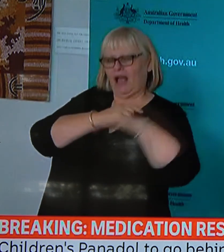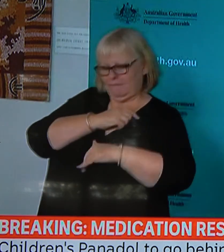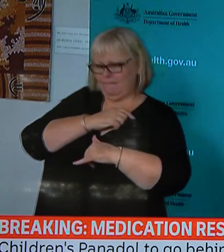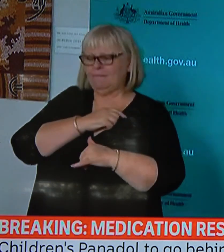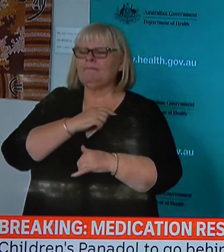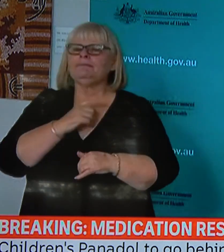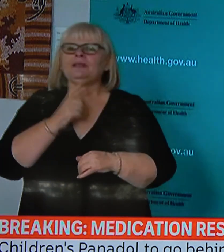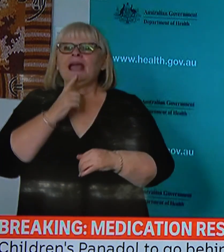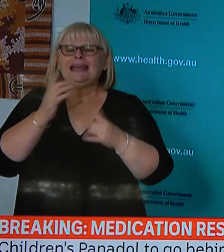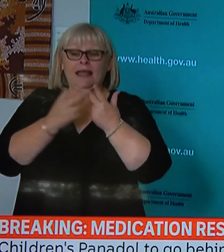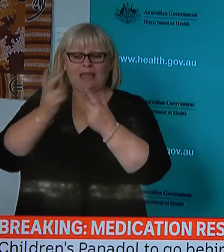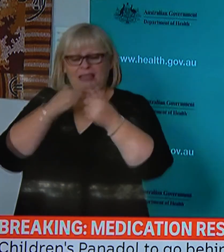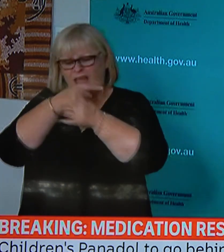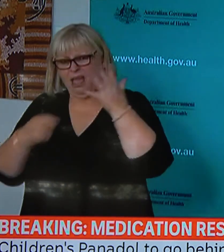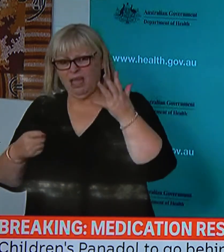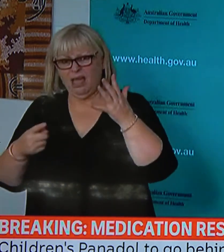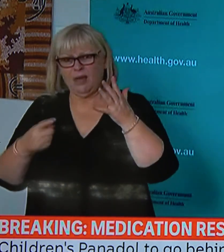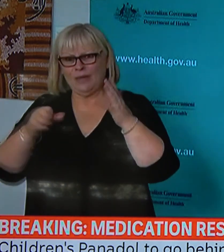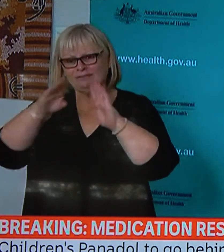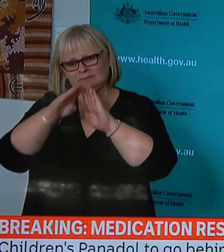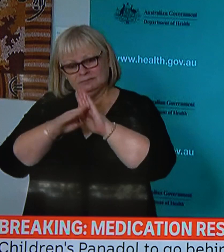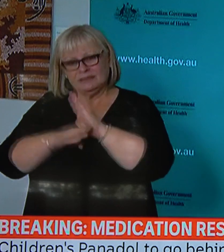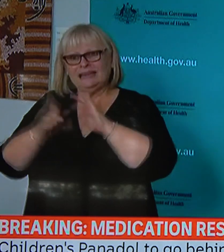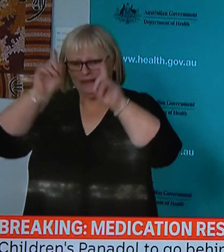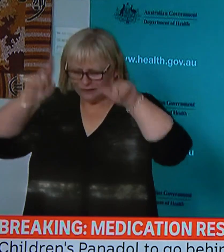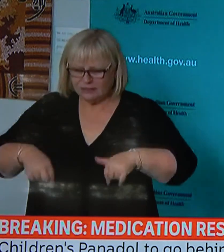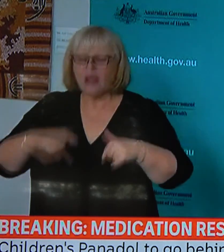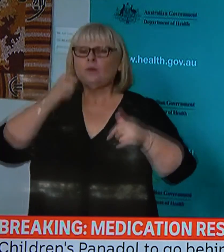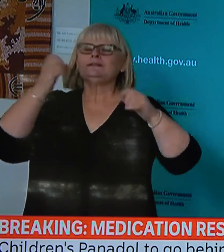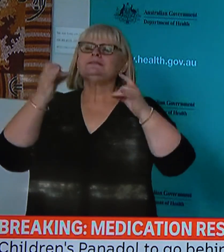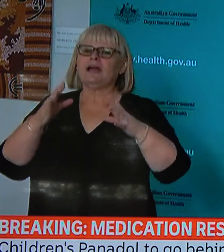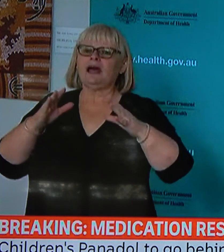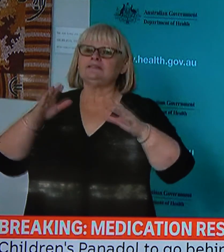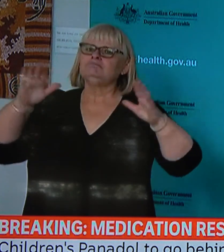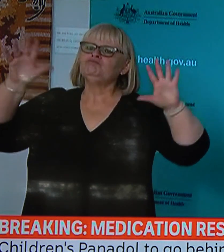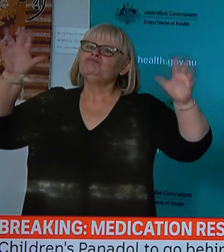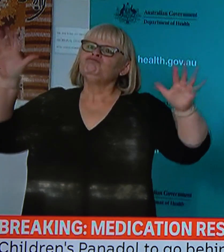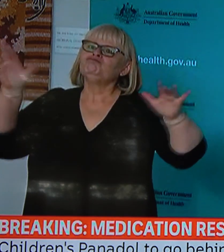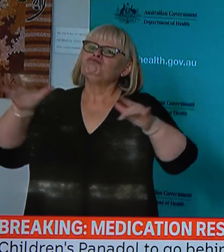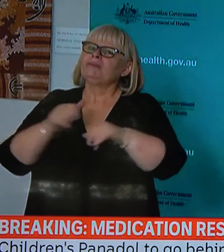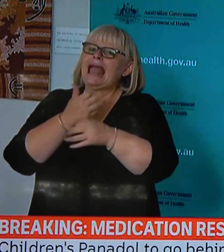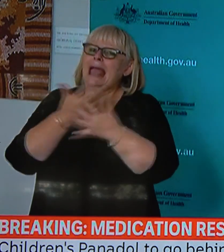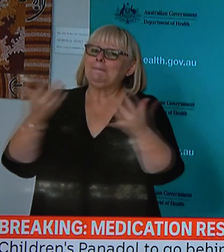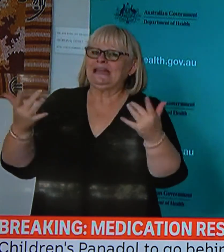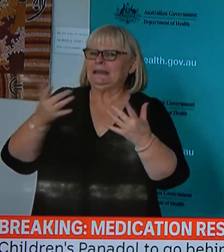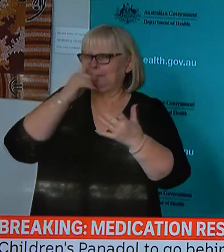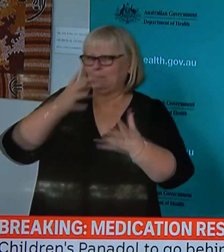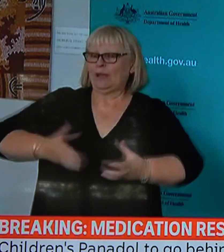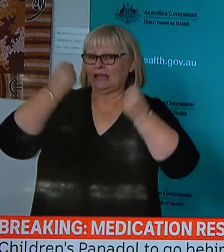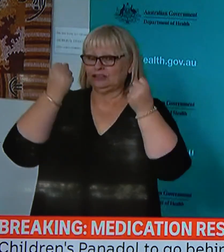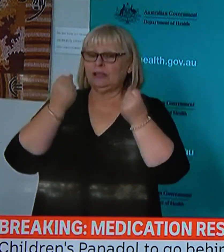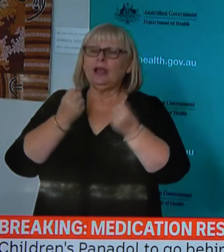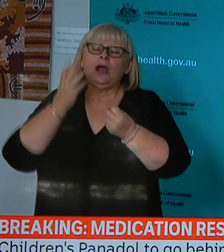measures we've introduced over the past week will also start to decrease that curve. I'm very confident that will happen. When it will actually